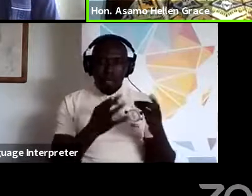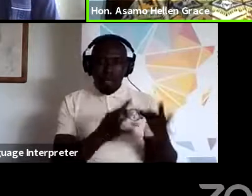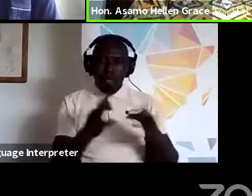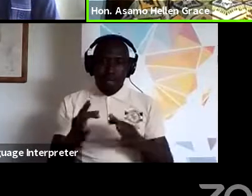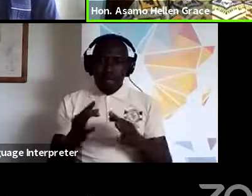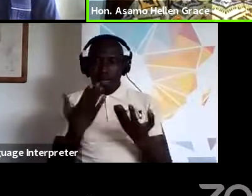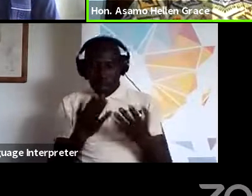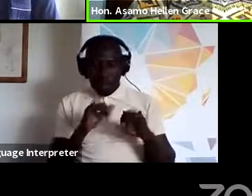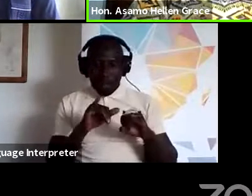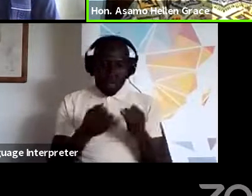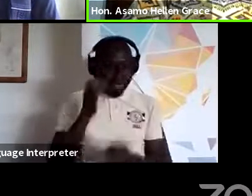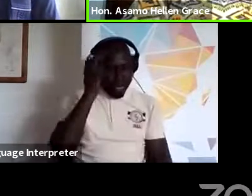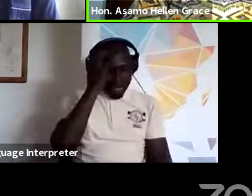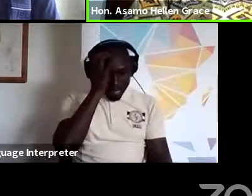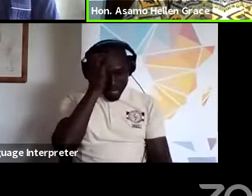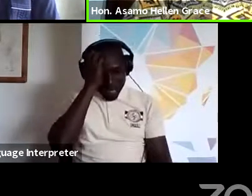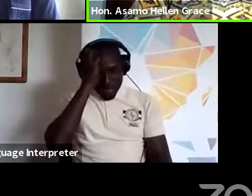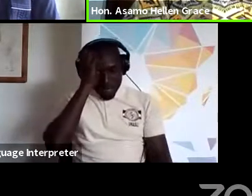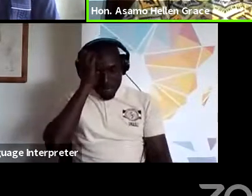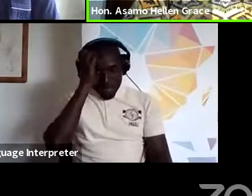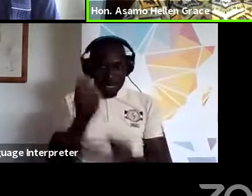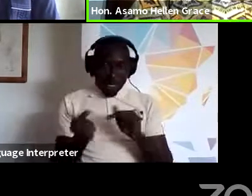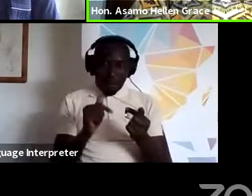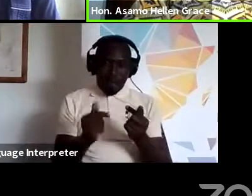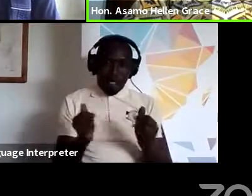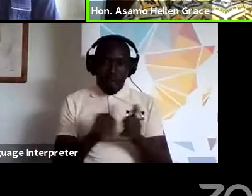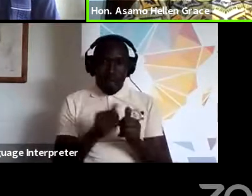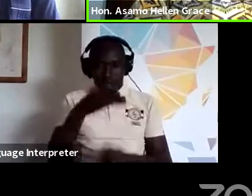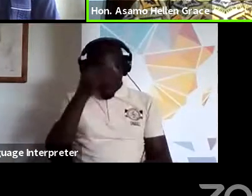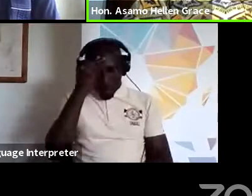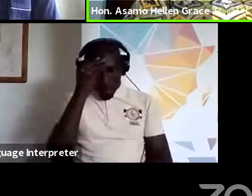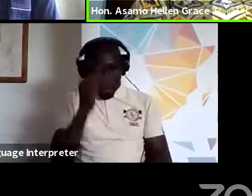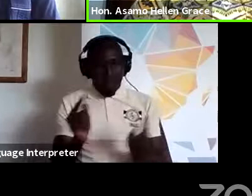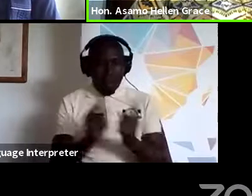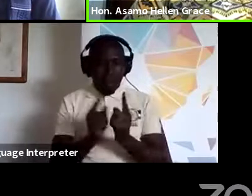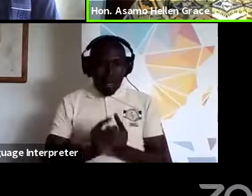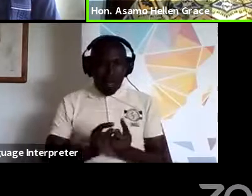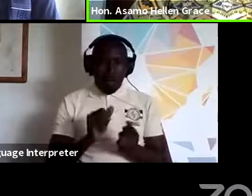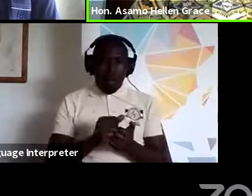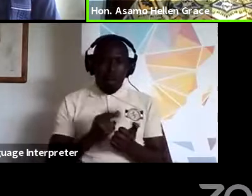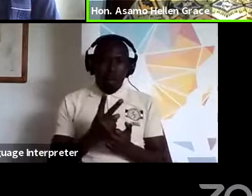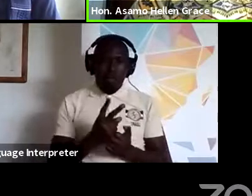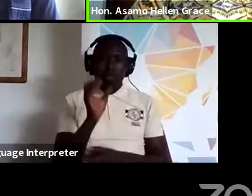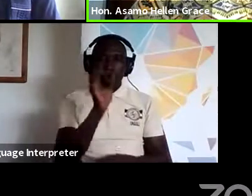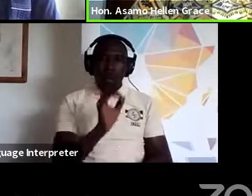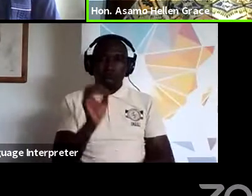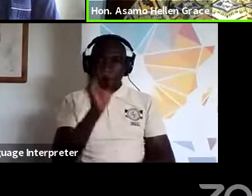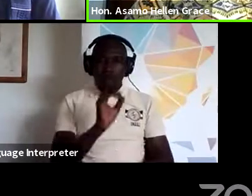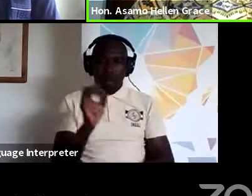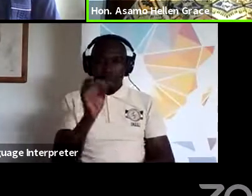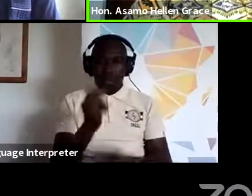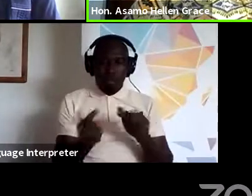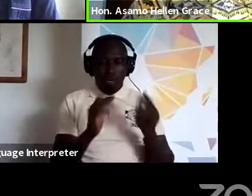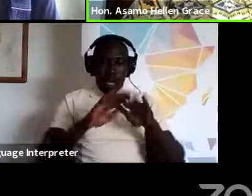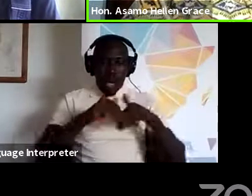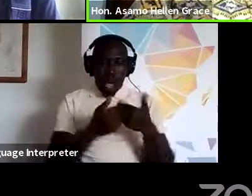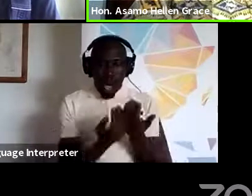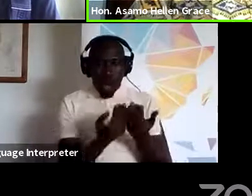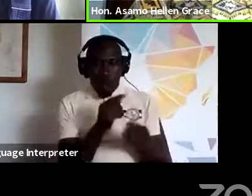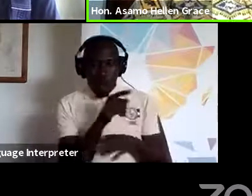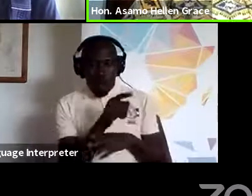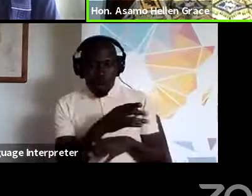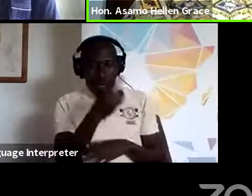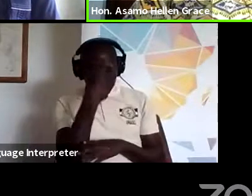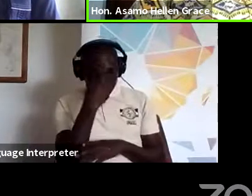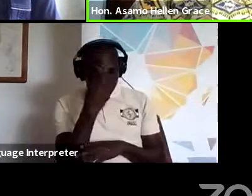cooking around my head and negotiating. I think with education, I'm meeting them on the 12th of October already to discuss how are the learners